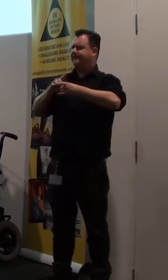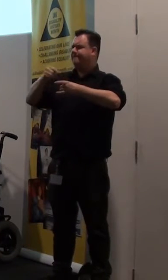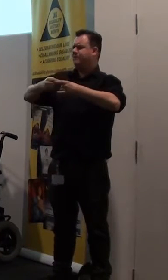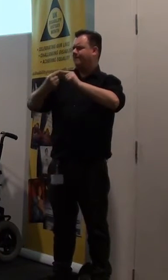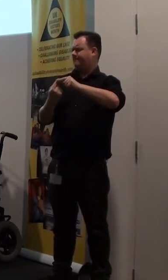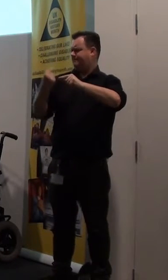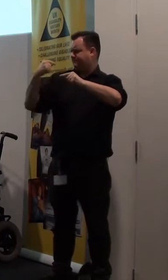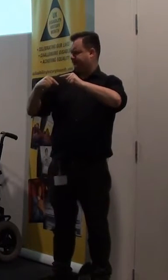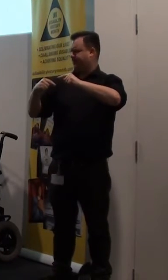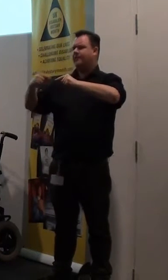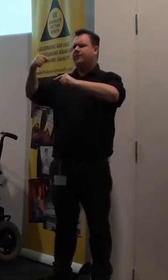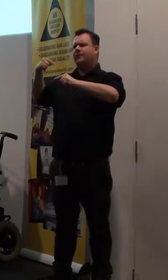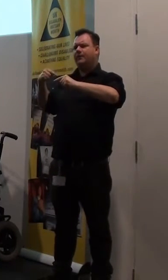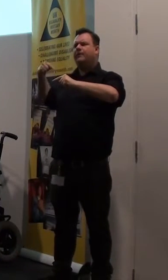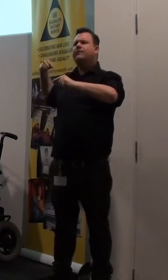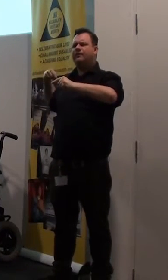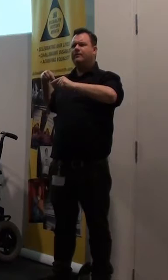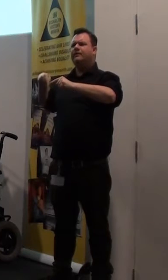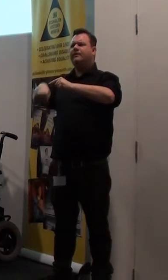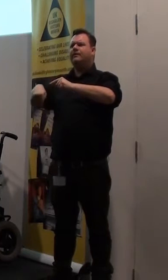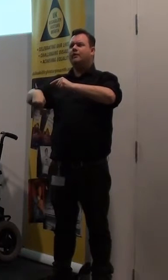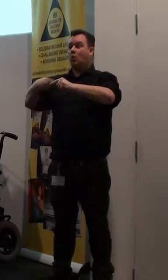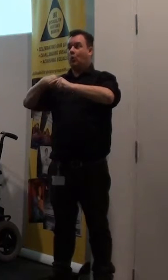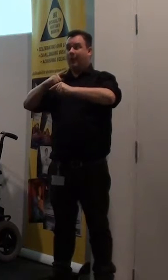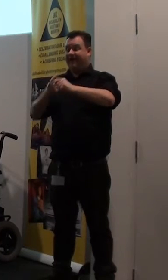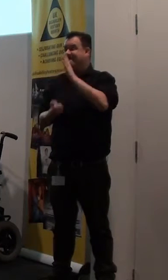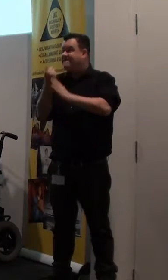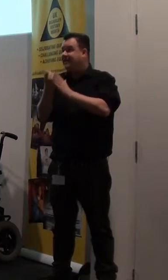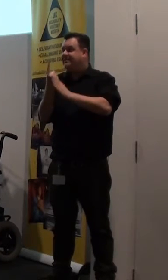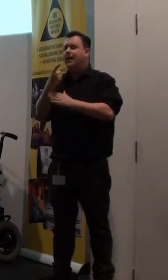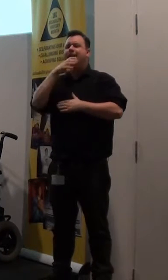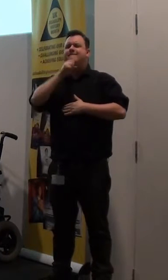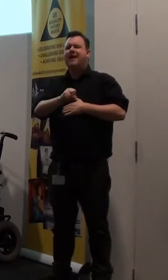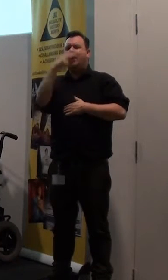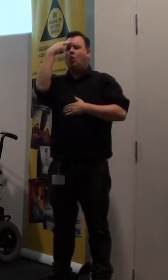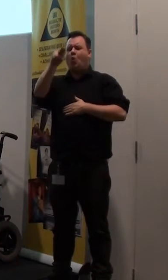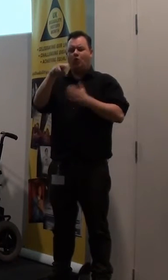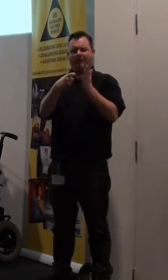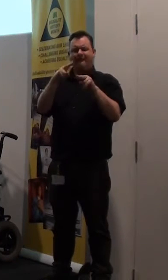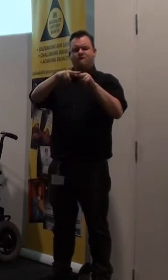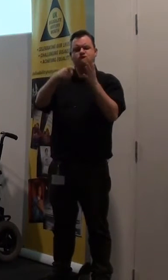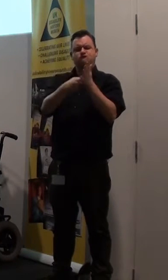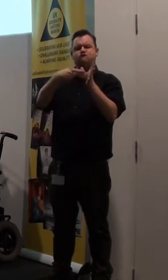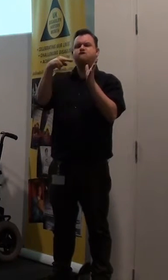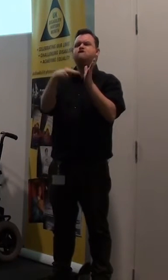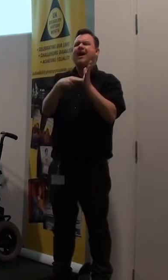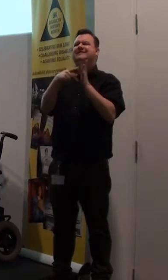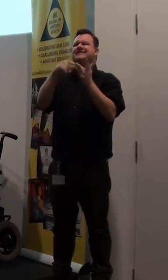eugenics movement that swept across, we invented it, by the way, a guy called Francis Galton, swept across the